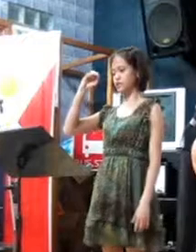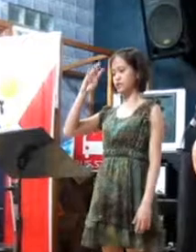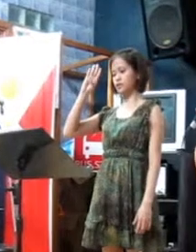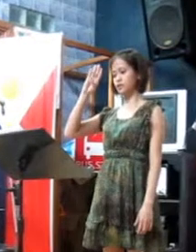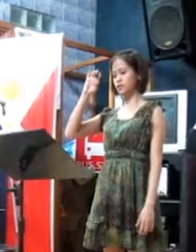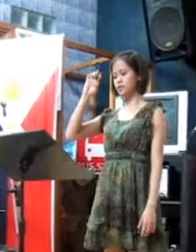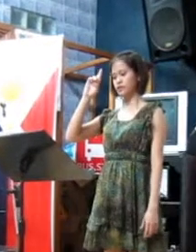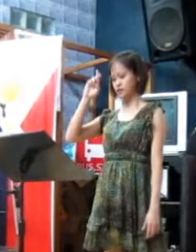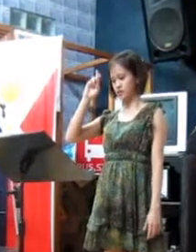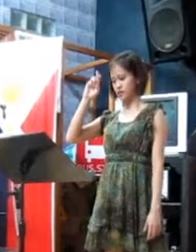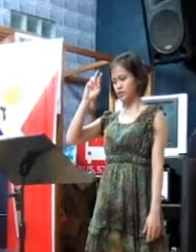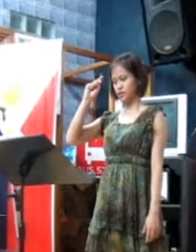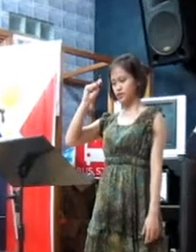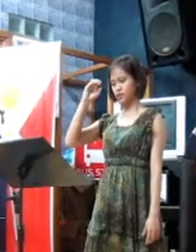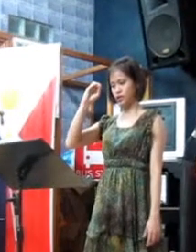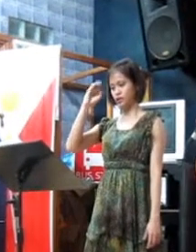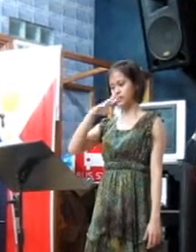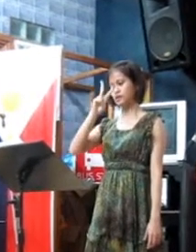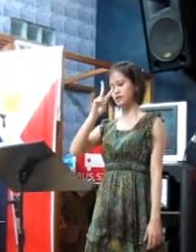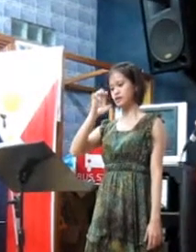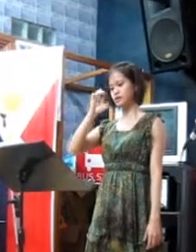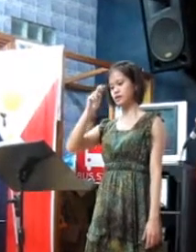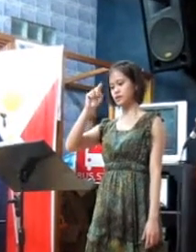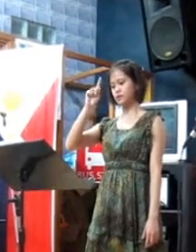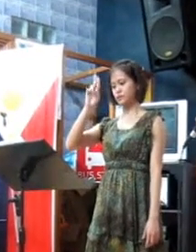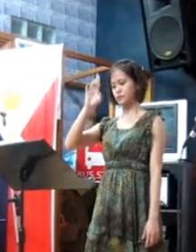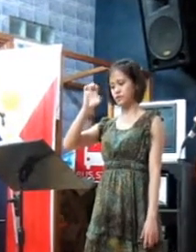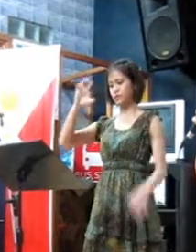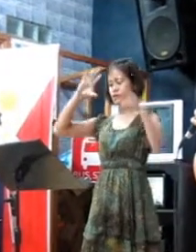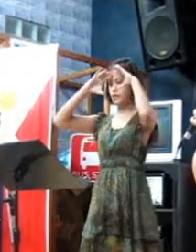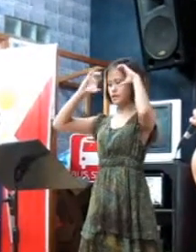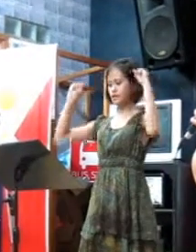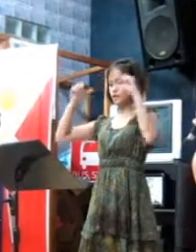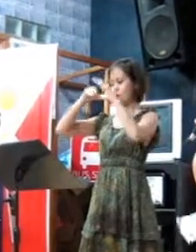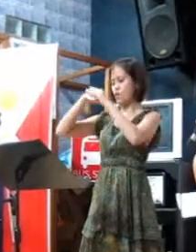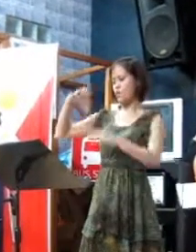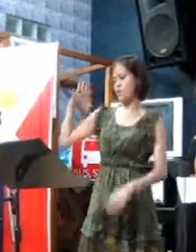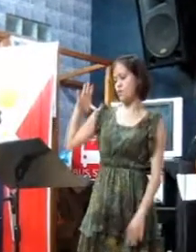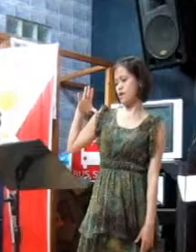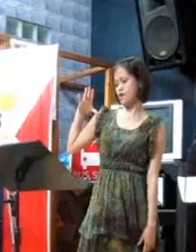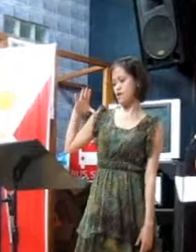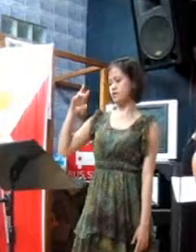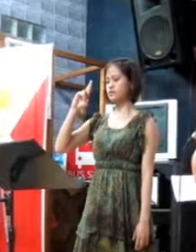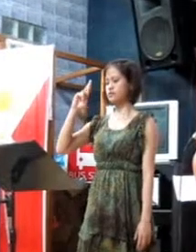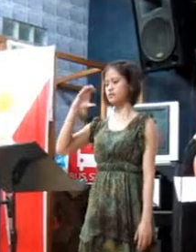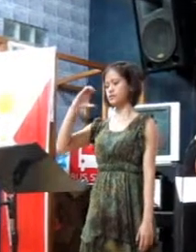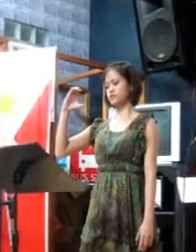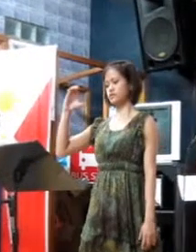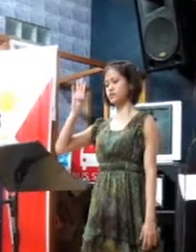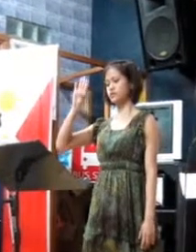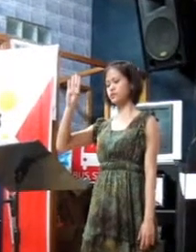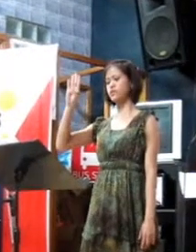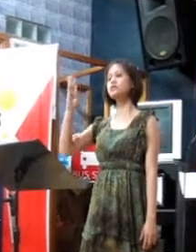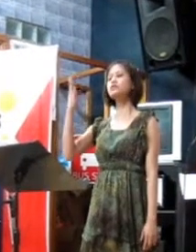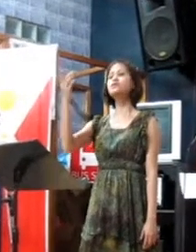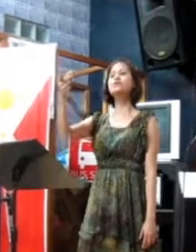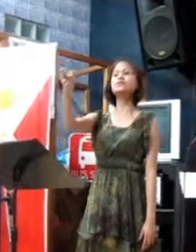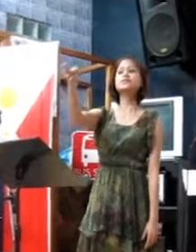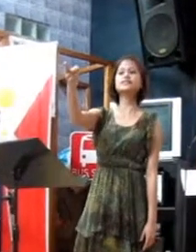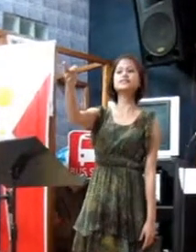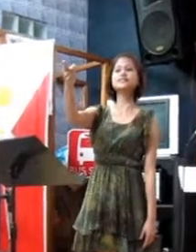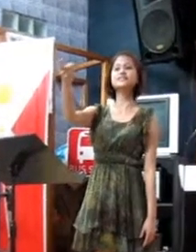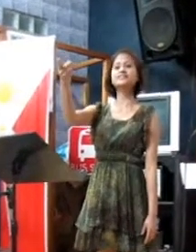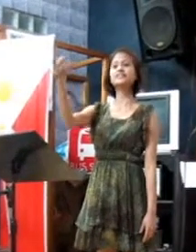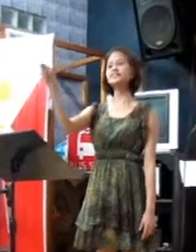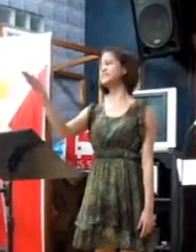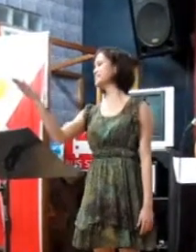To Sir Norberto Ventura, President-in-Waiting of